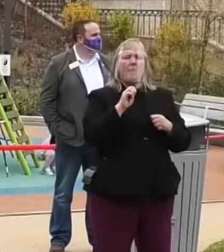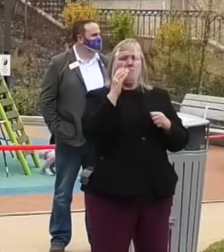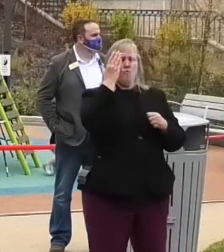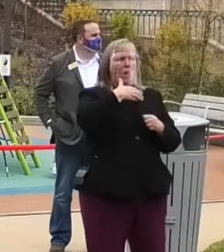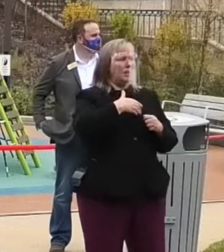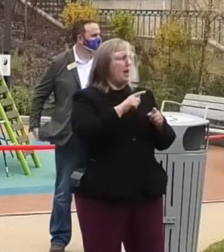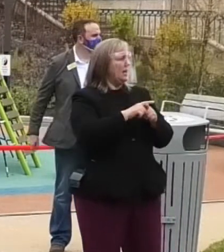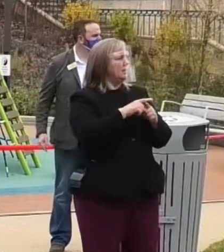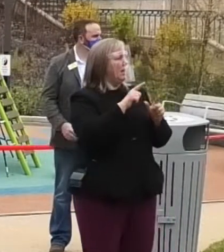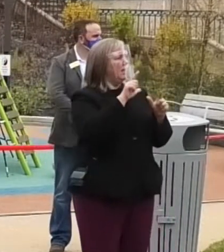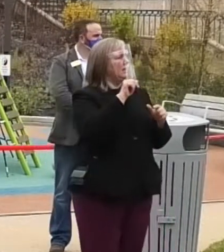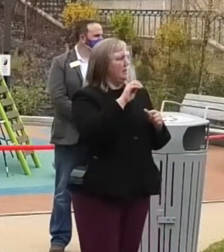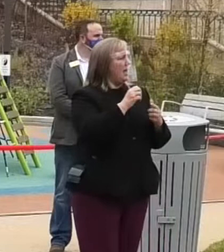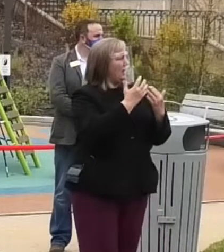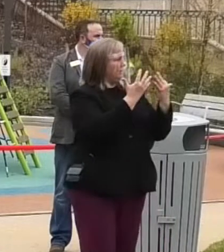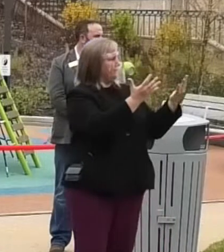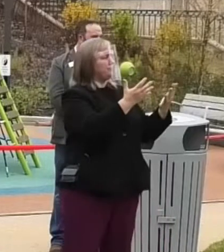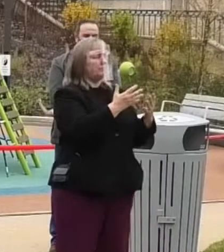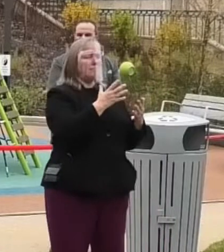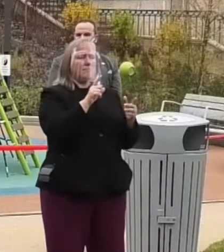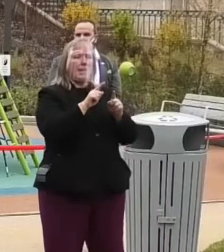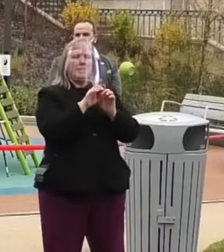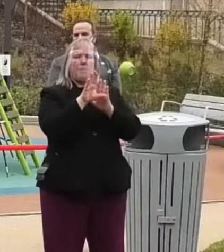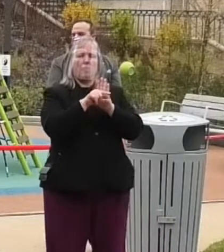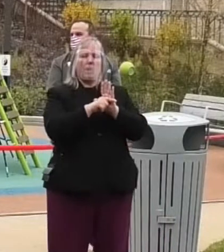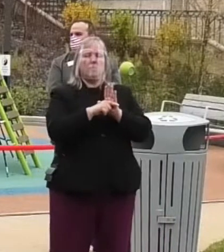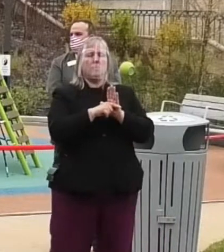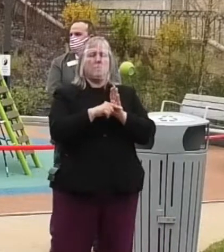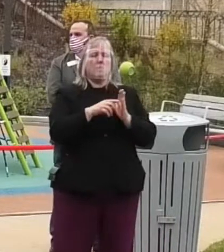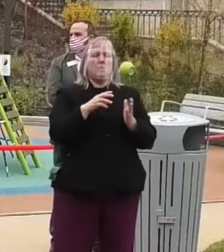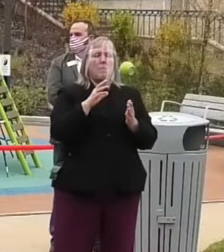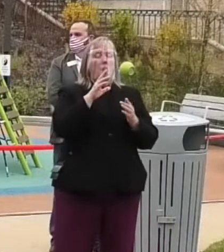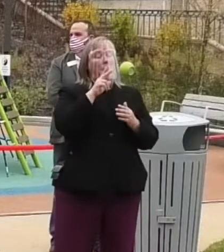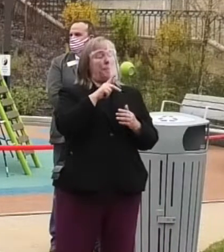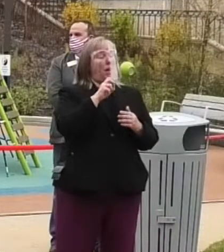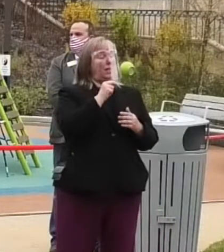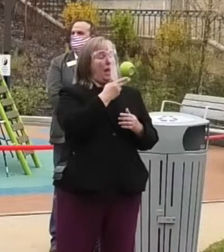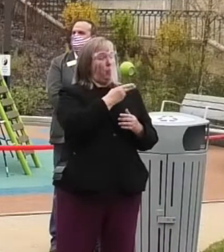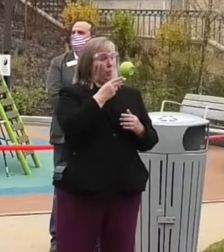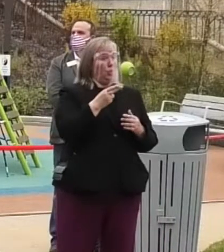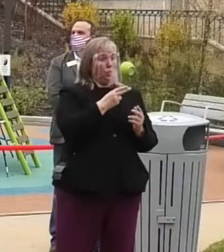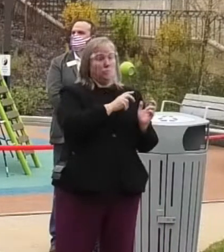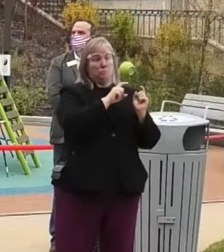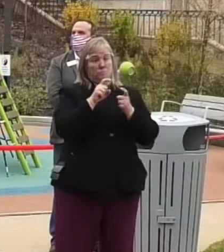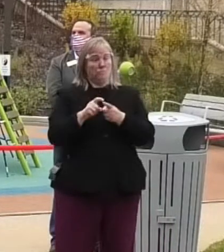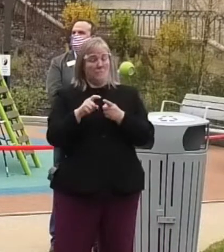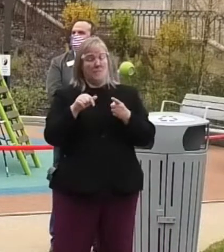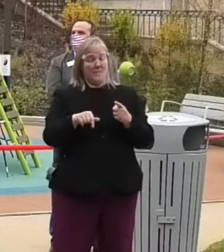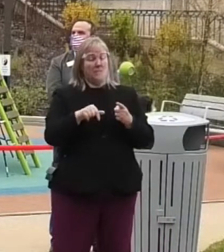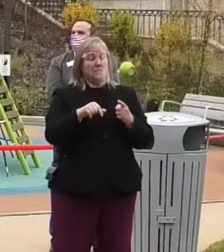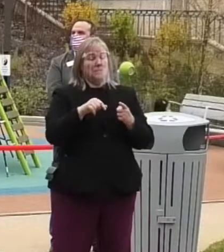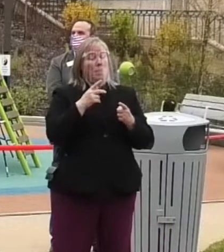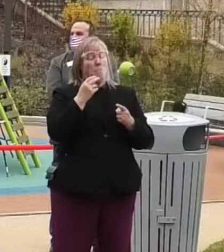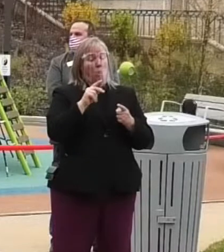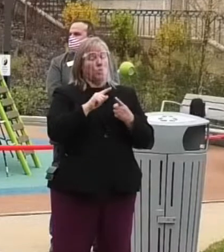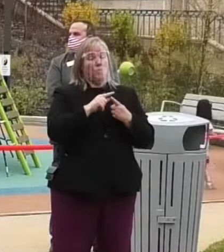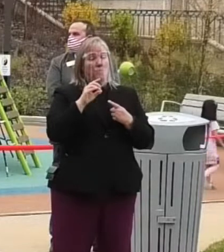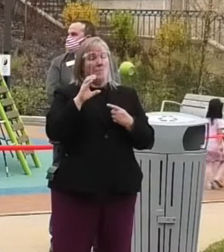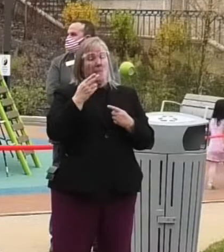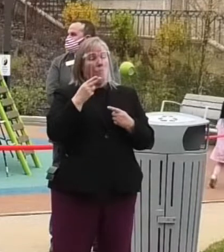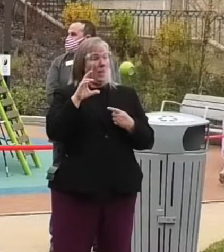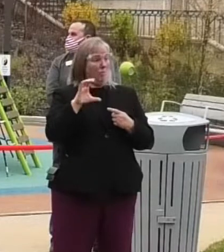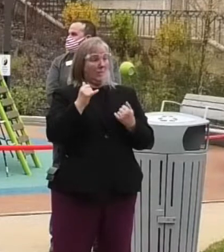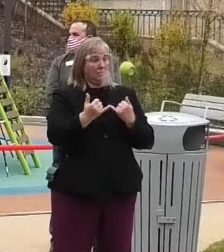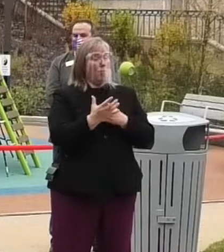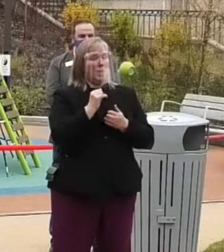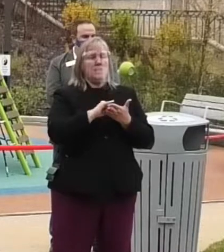as its backdrop. Upon Howard Hughes transferring ownership of this park to the county this morning, this park will become a public facility